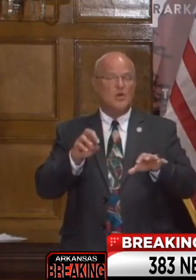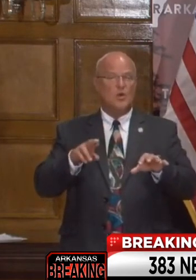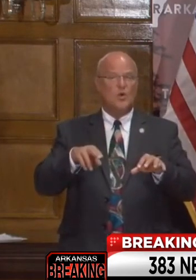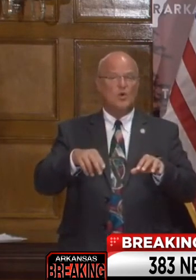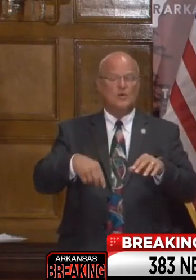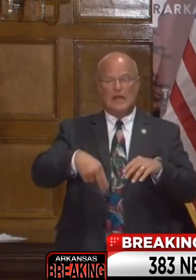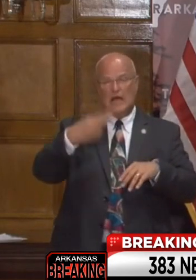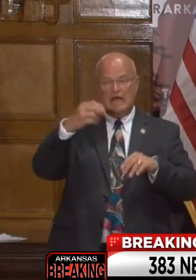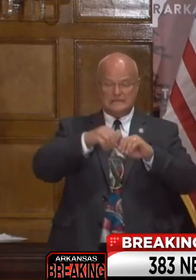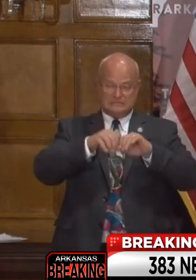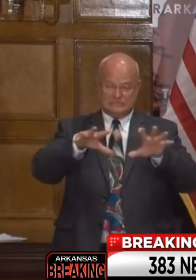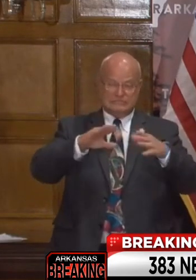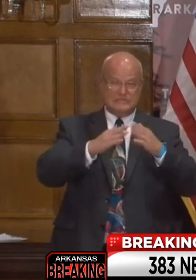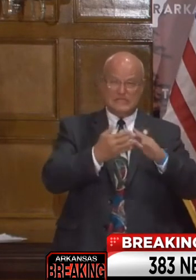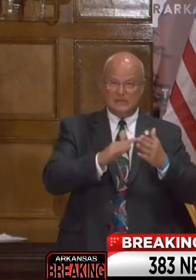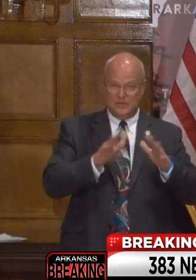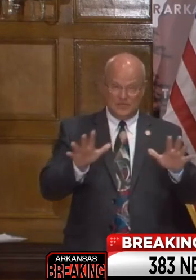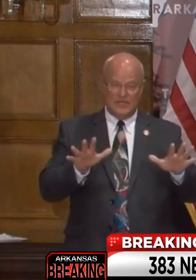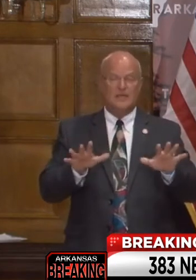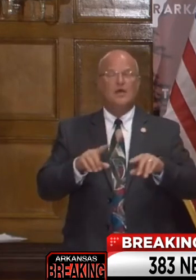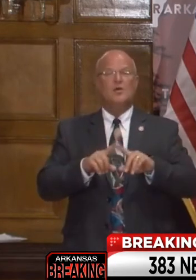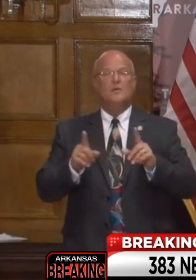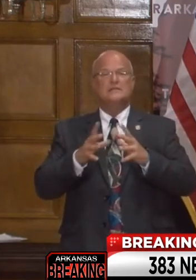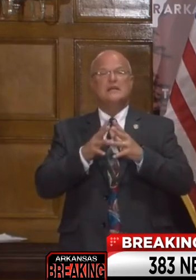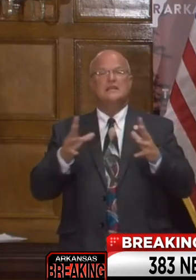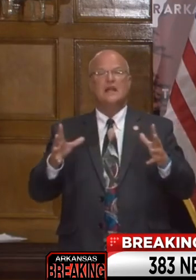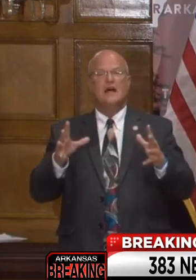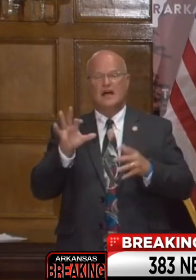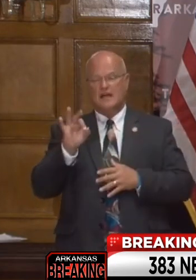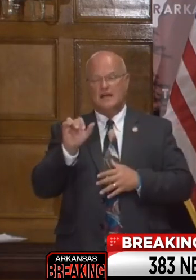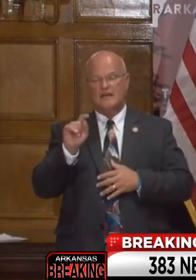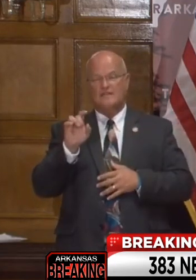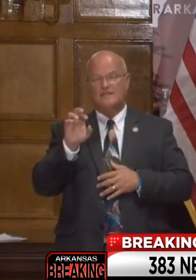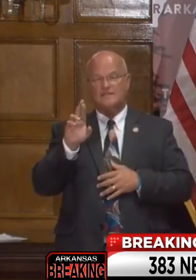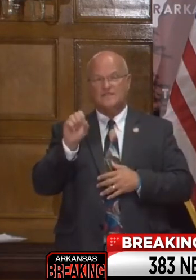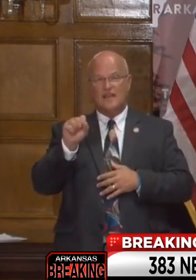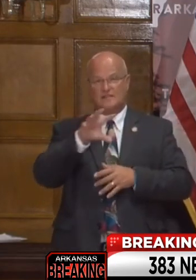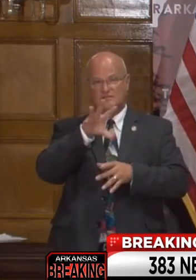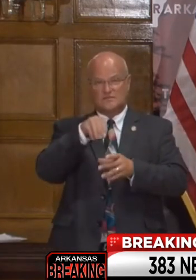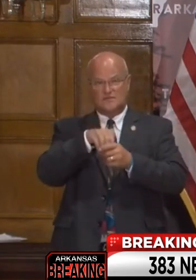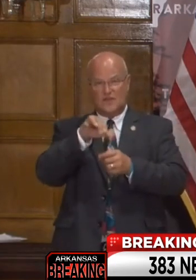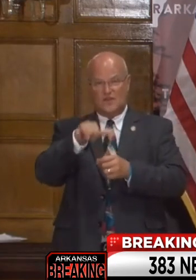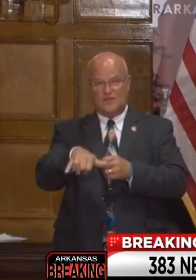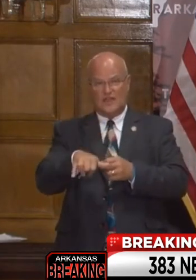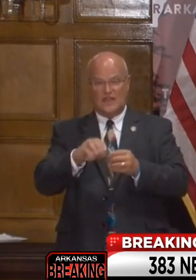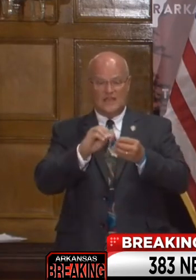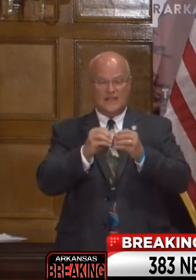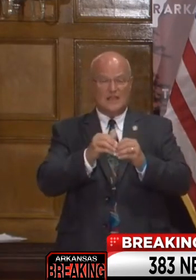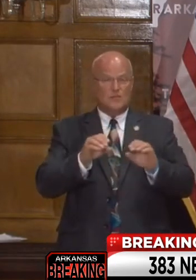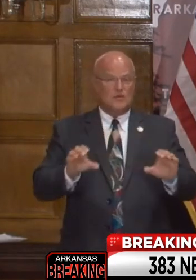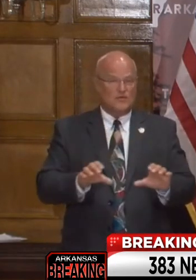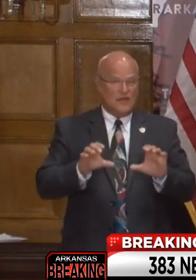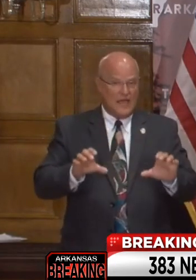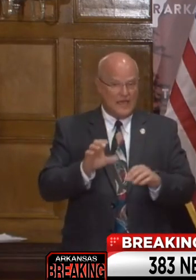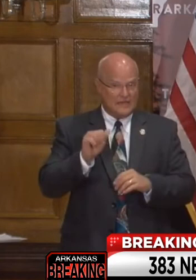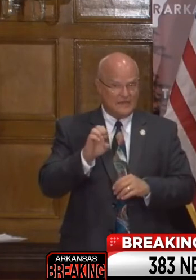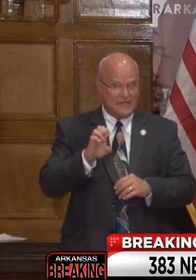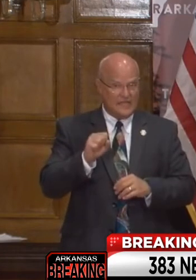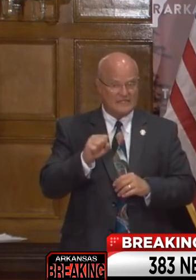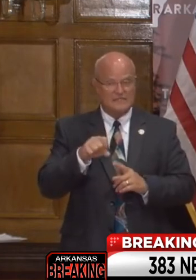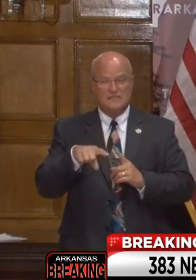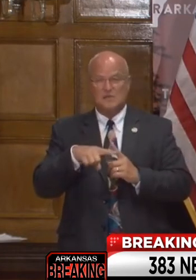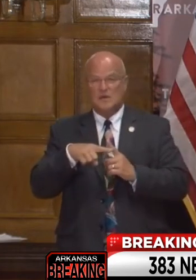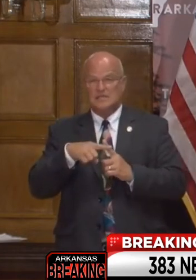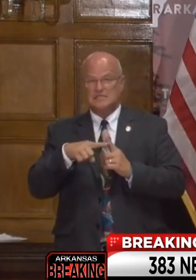there's a severe spread in the community. But there's a lot of factors that go into it. The number of active cases,